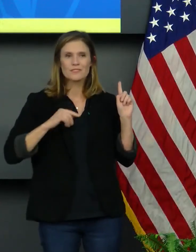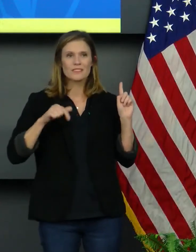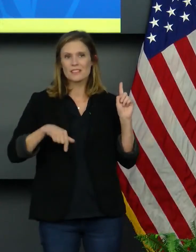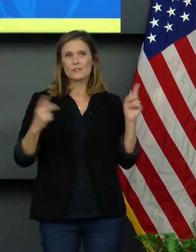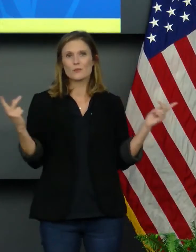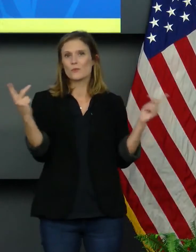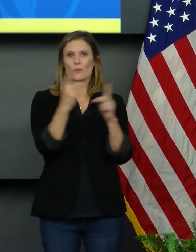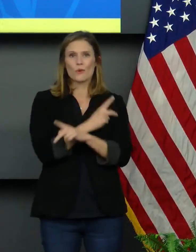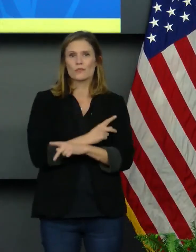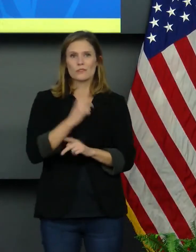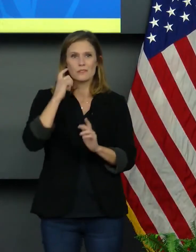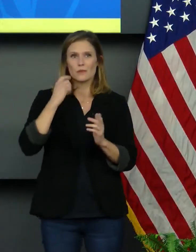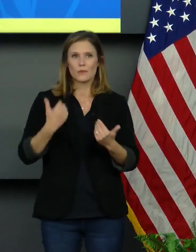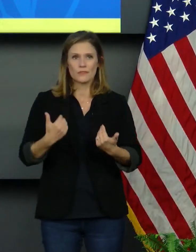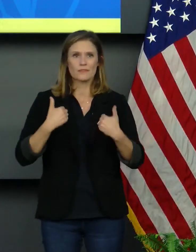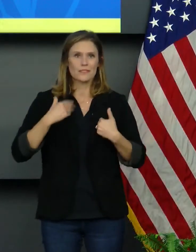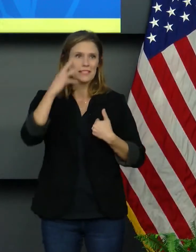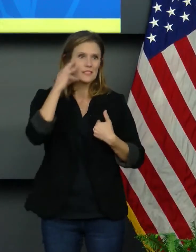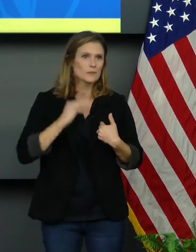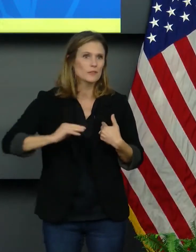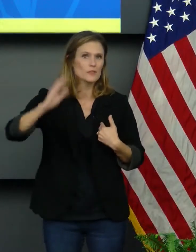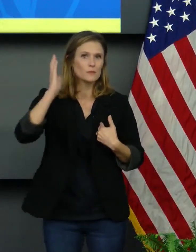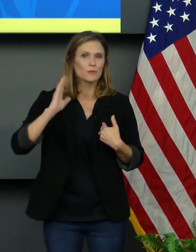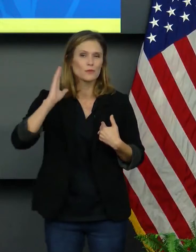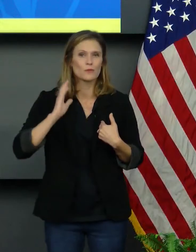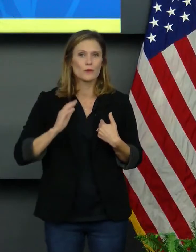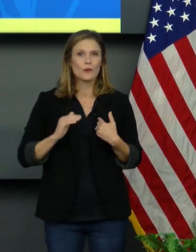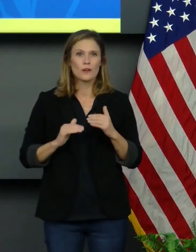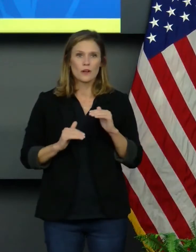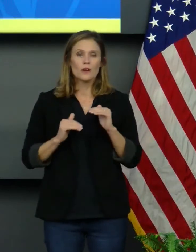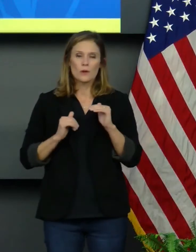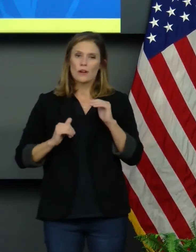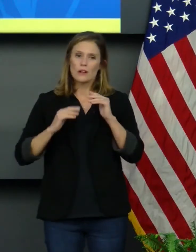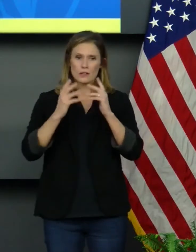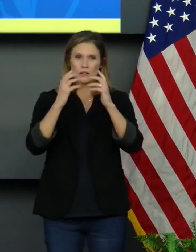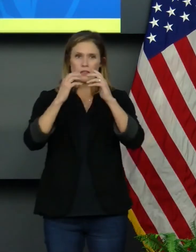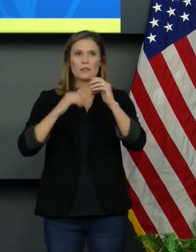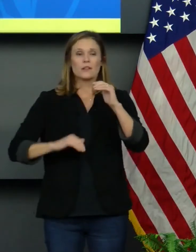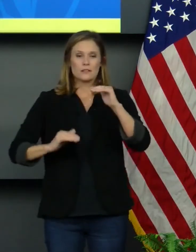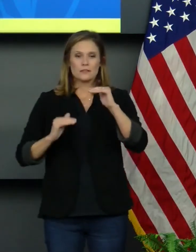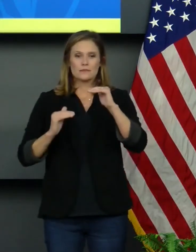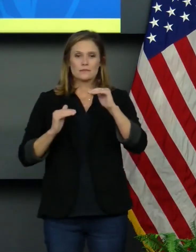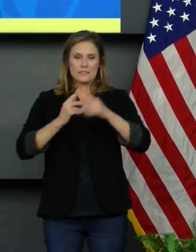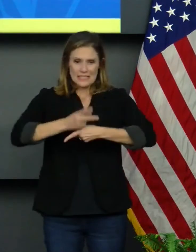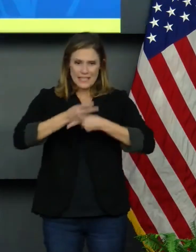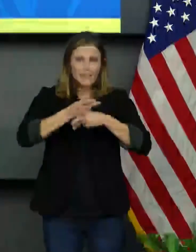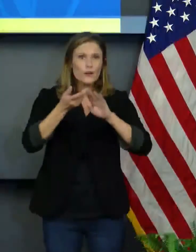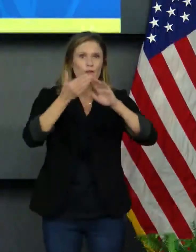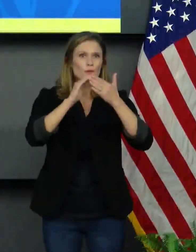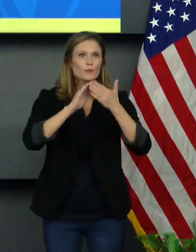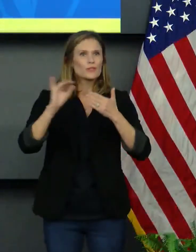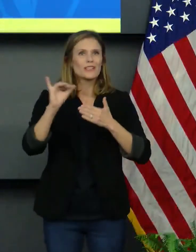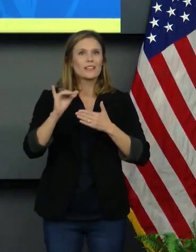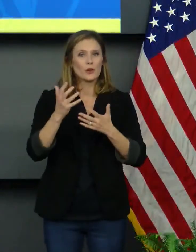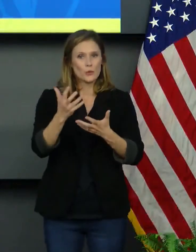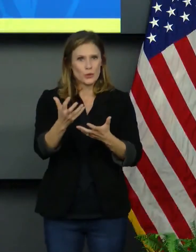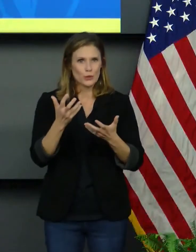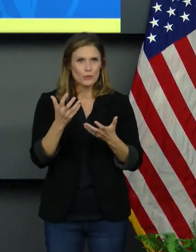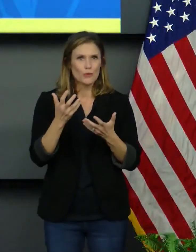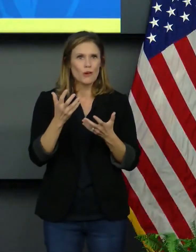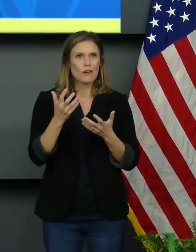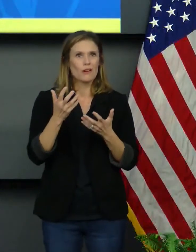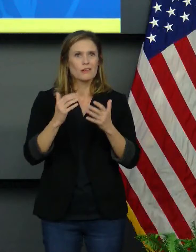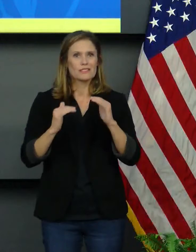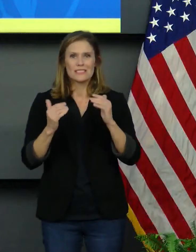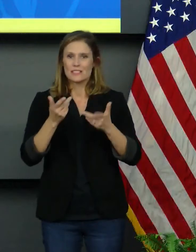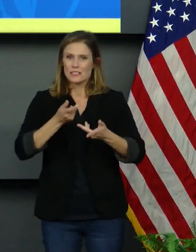we've ever seen before. It's close to a breaking point, and taking care of our community like we would like to and like we're used